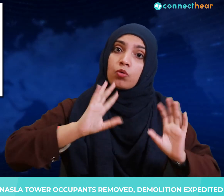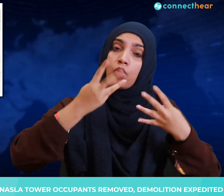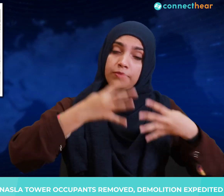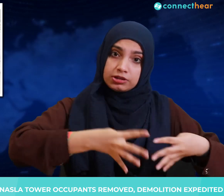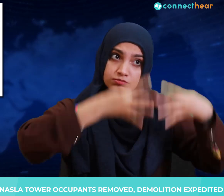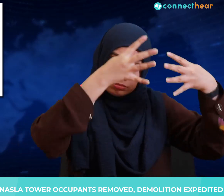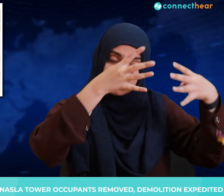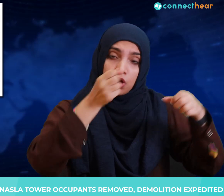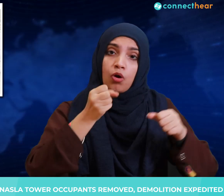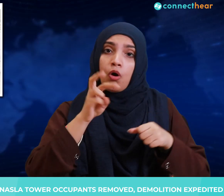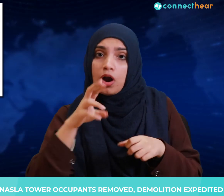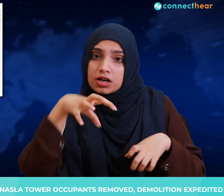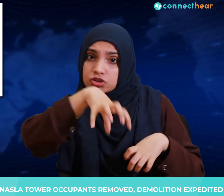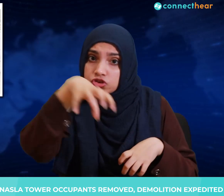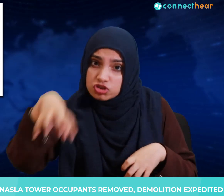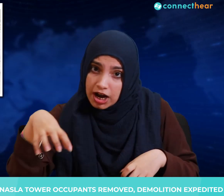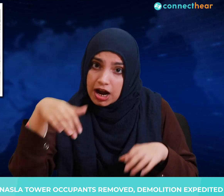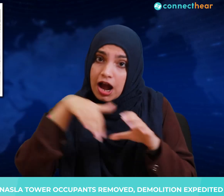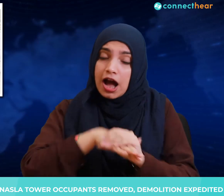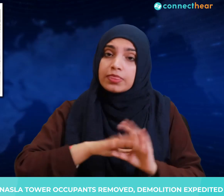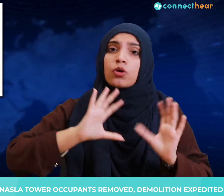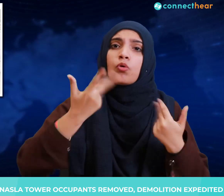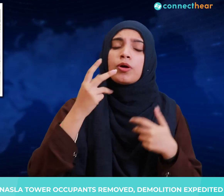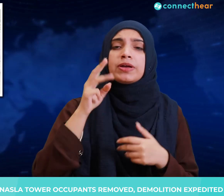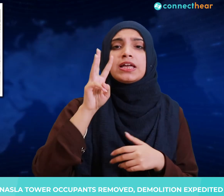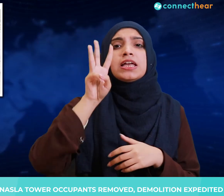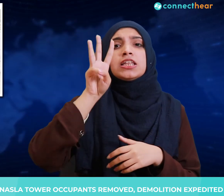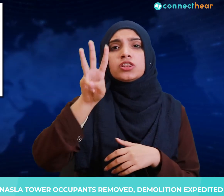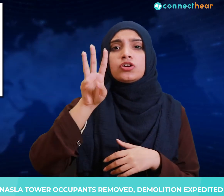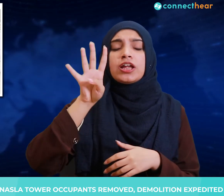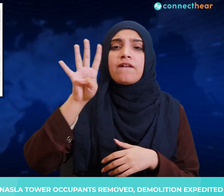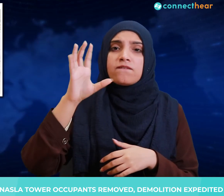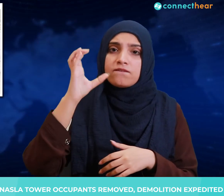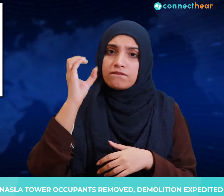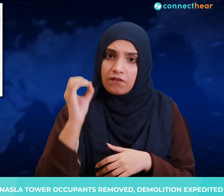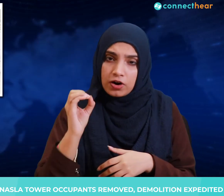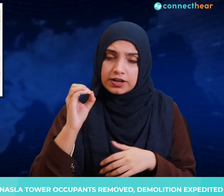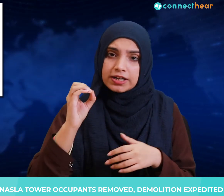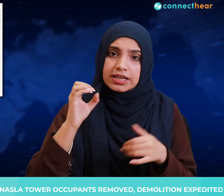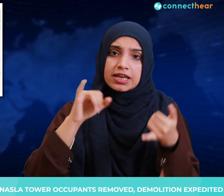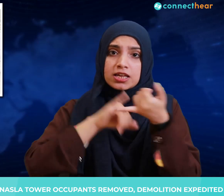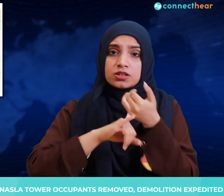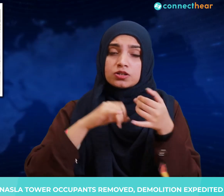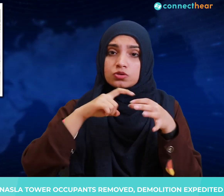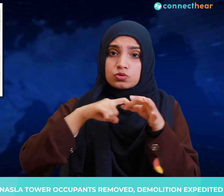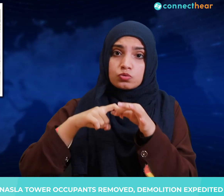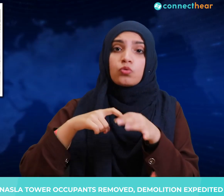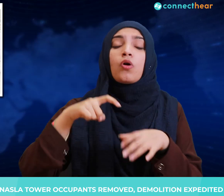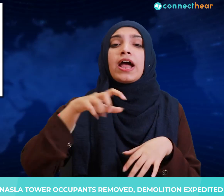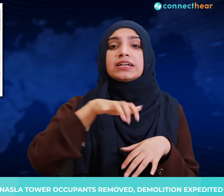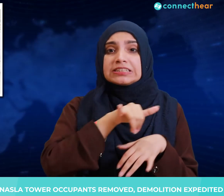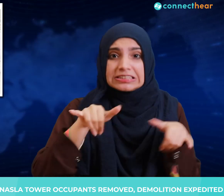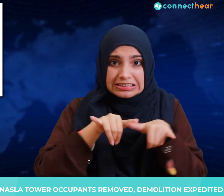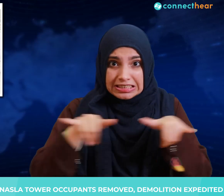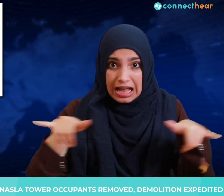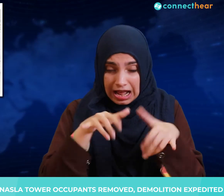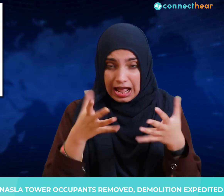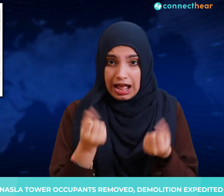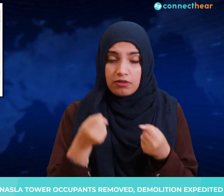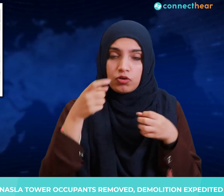area measuring 341 square yards occupied by Nasla Tower building has been encroached